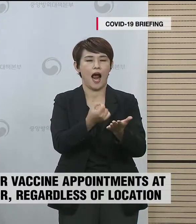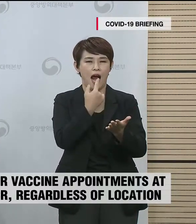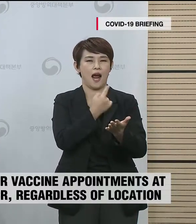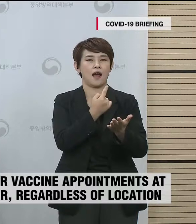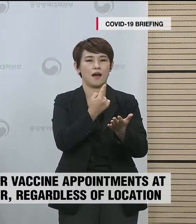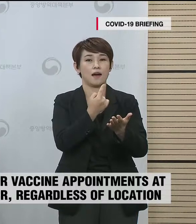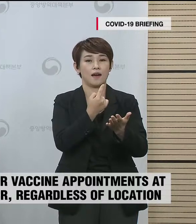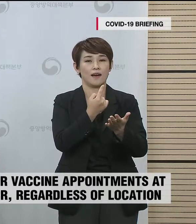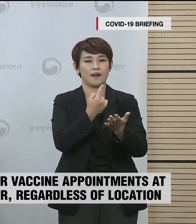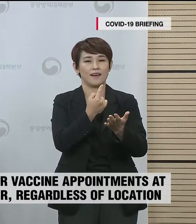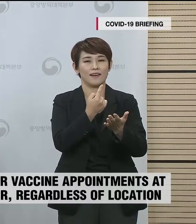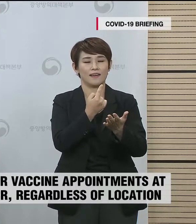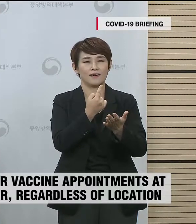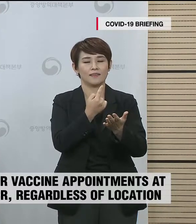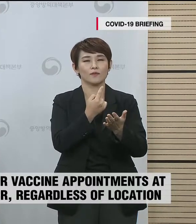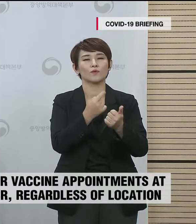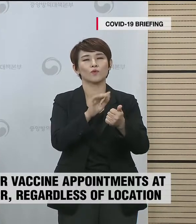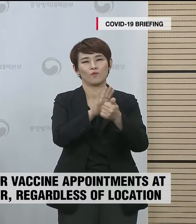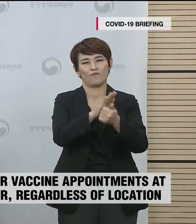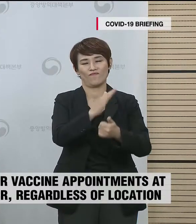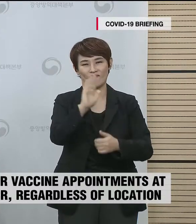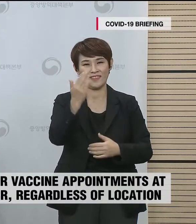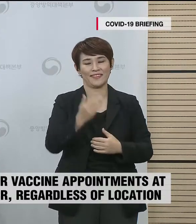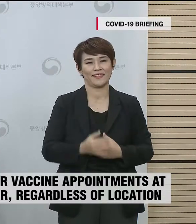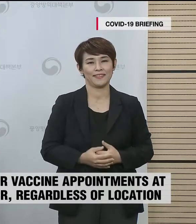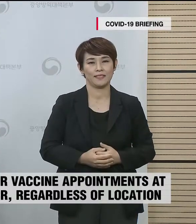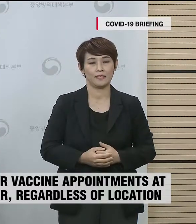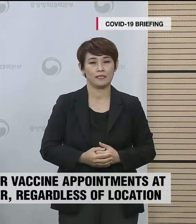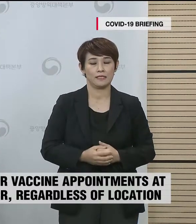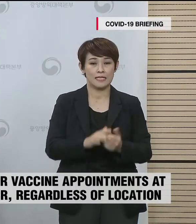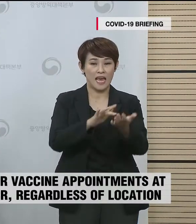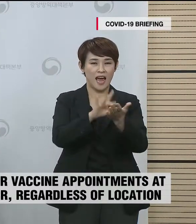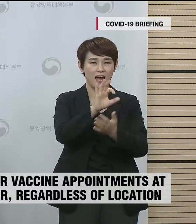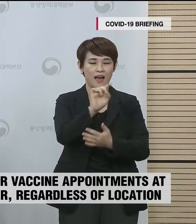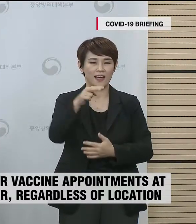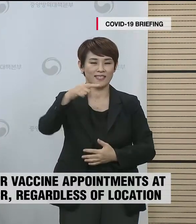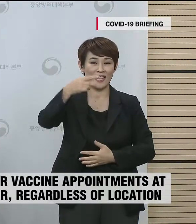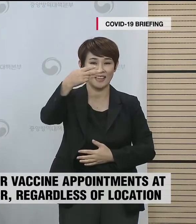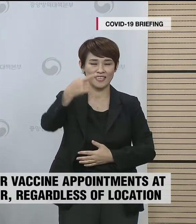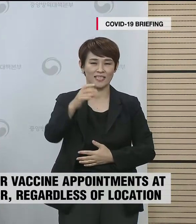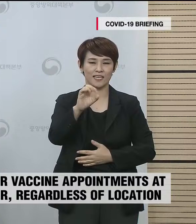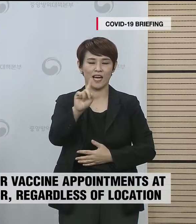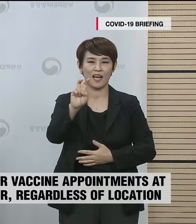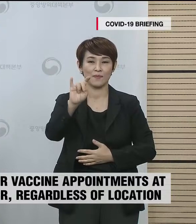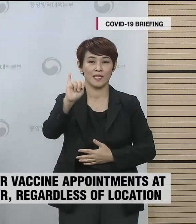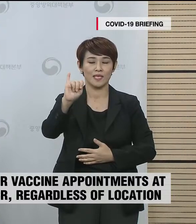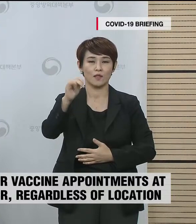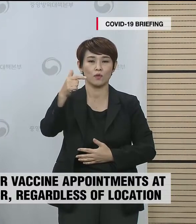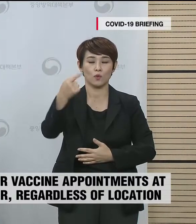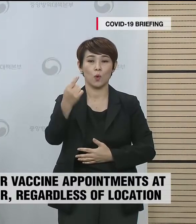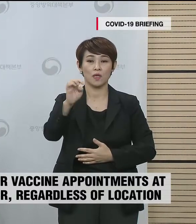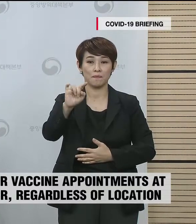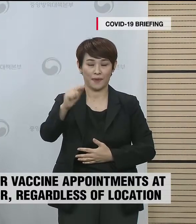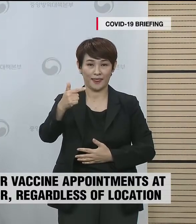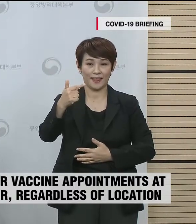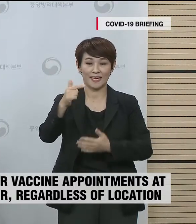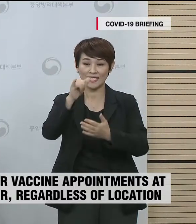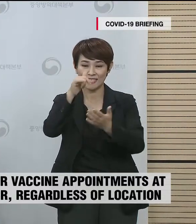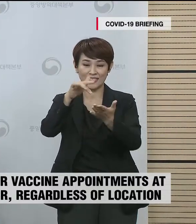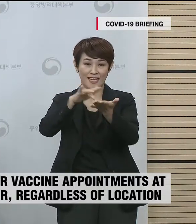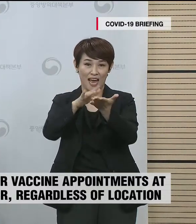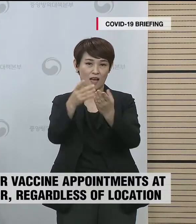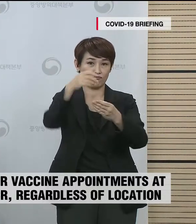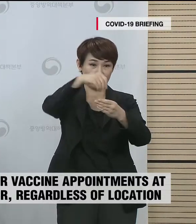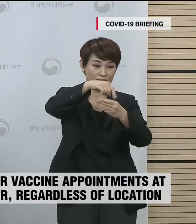it is also advised to take painkillers if you feel the fever or if you have muscle pain as